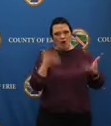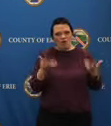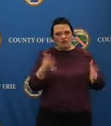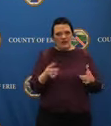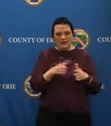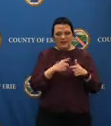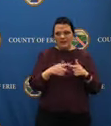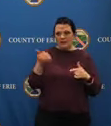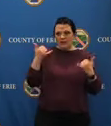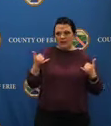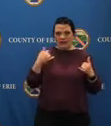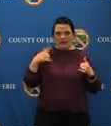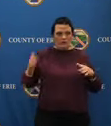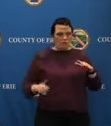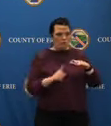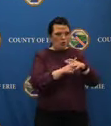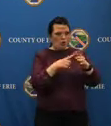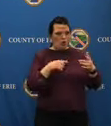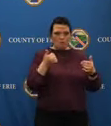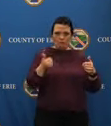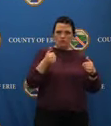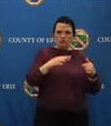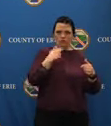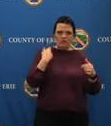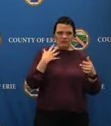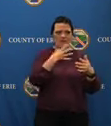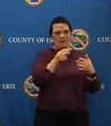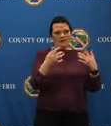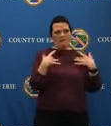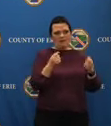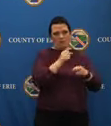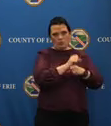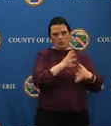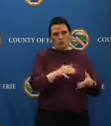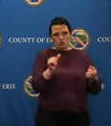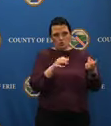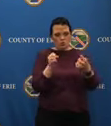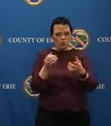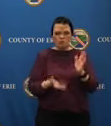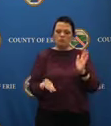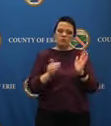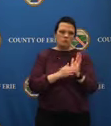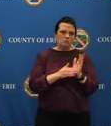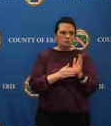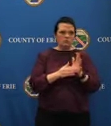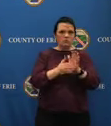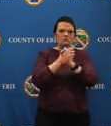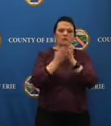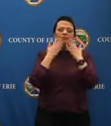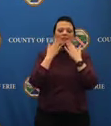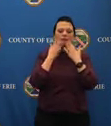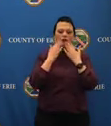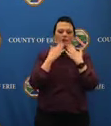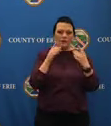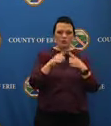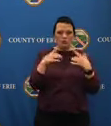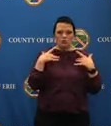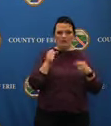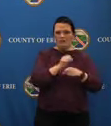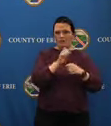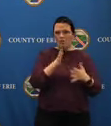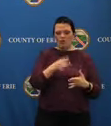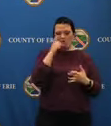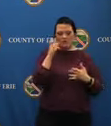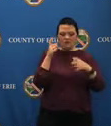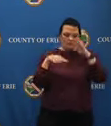you're putting yourself at risk, and of course the healthcare workers are being put at risk. So once again, I want a big shout out to healthcare workers because